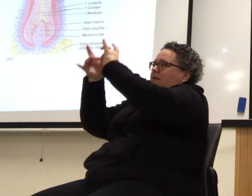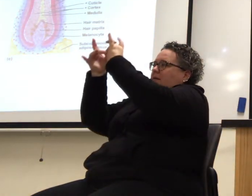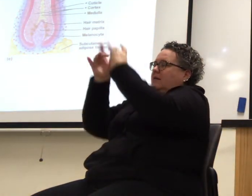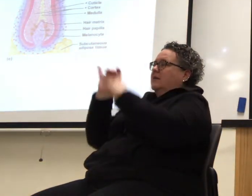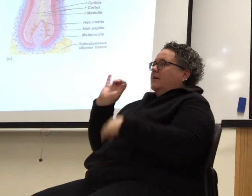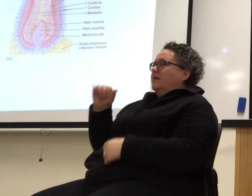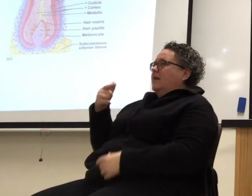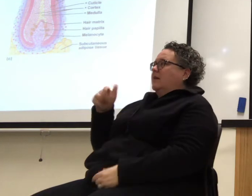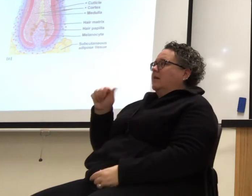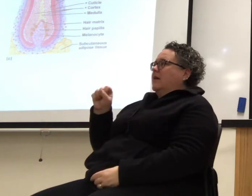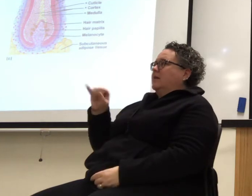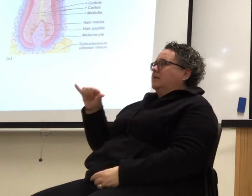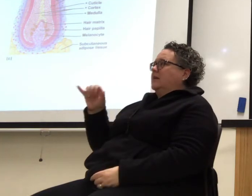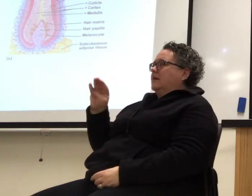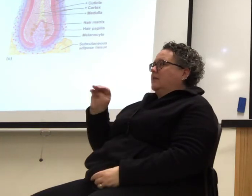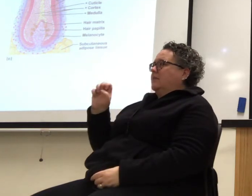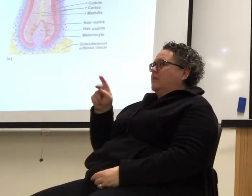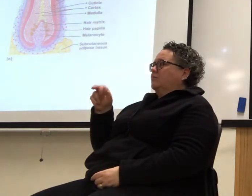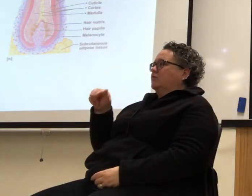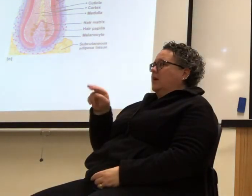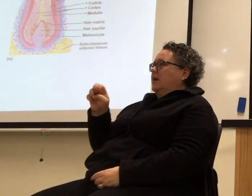membrane